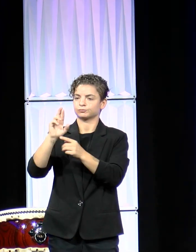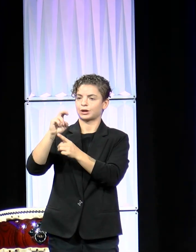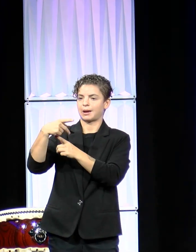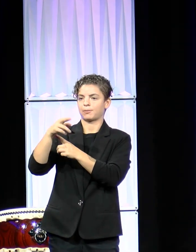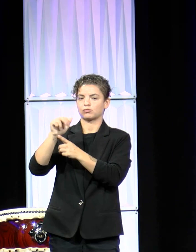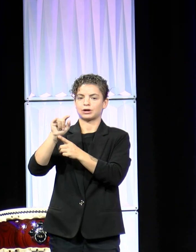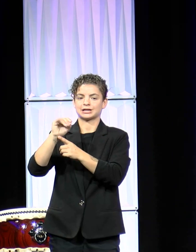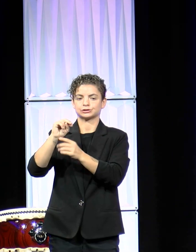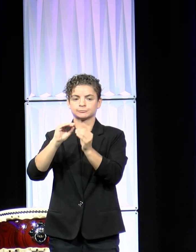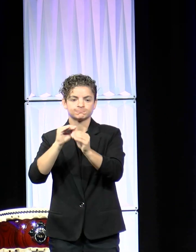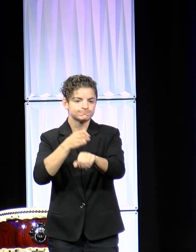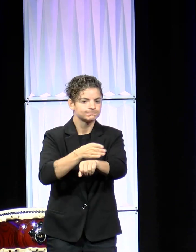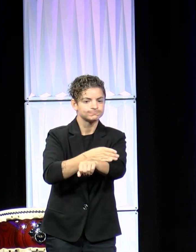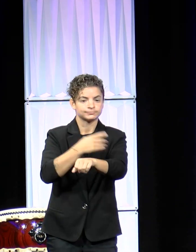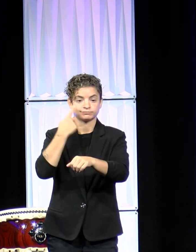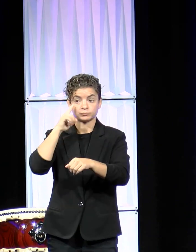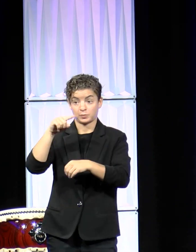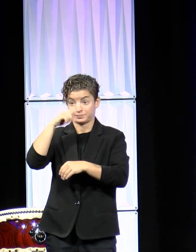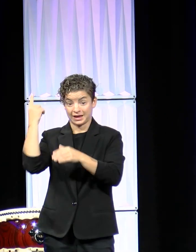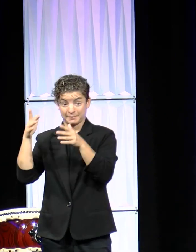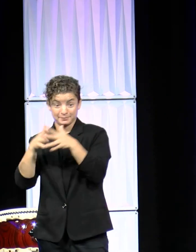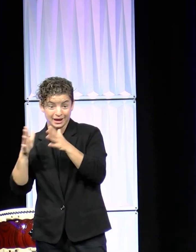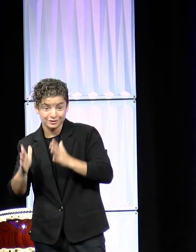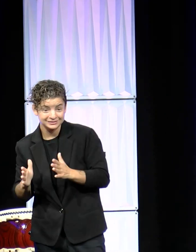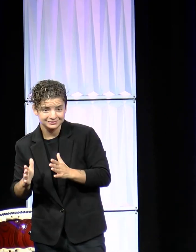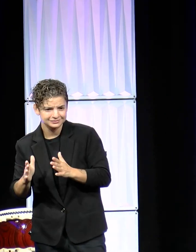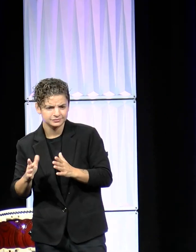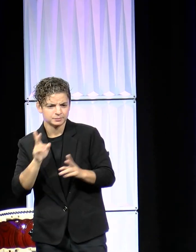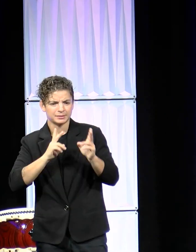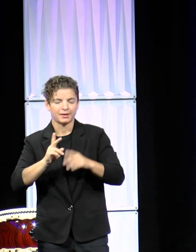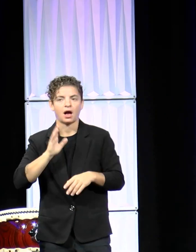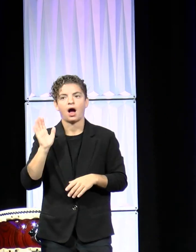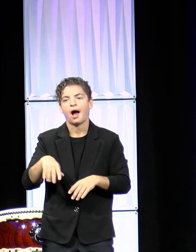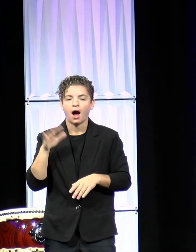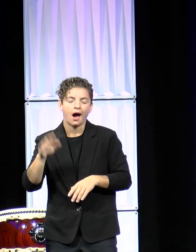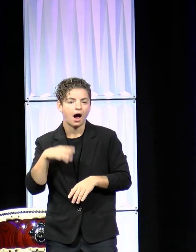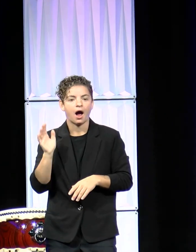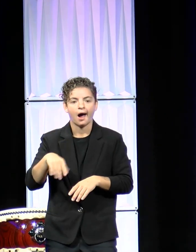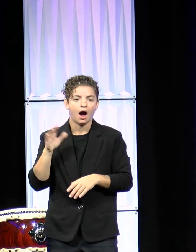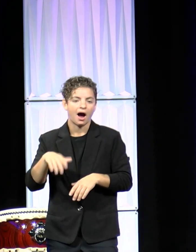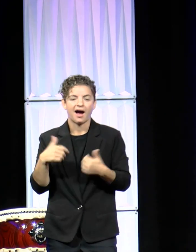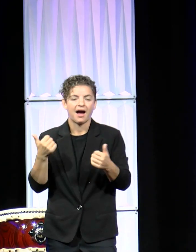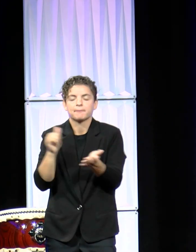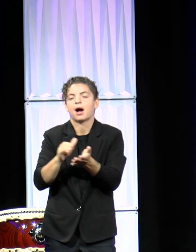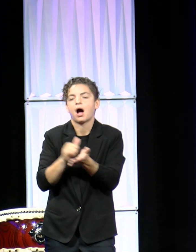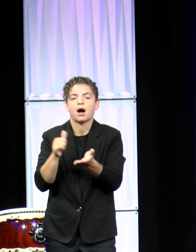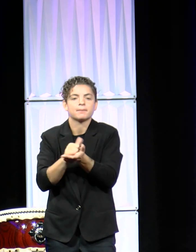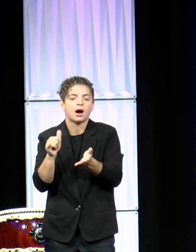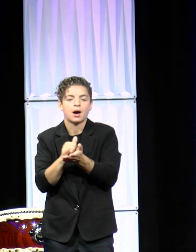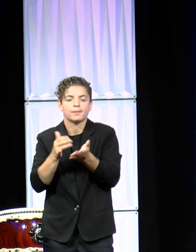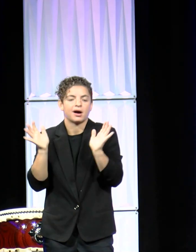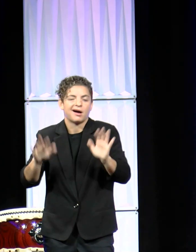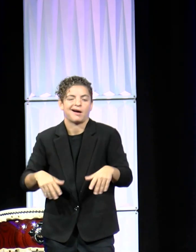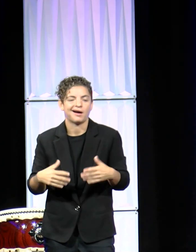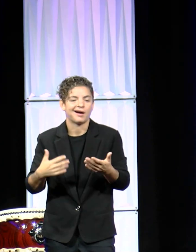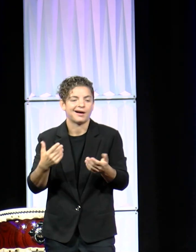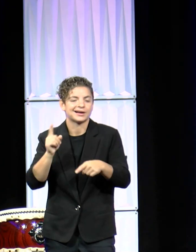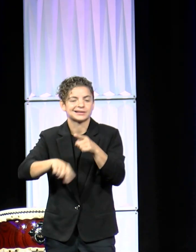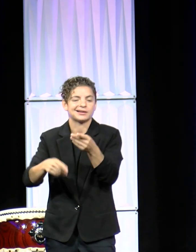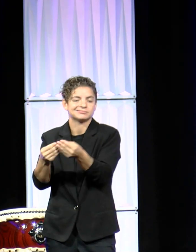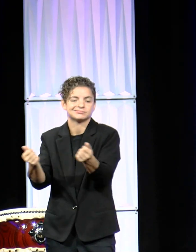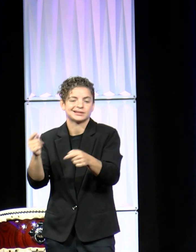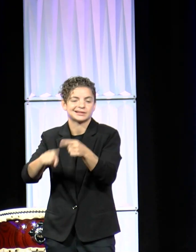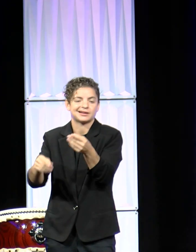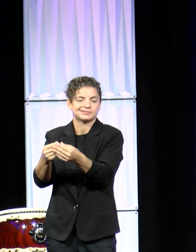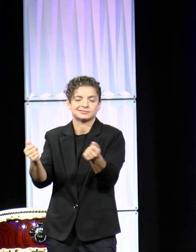unrealistic. But we've had incidents of reparations, monetary, symbolic reparations